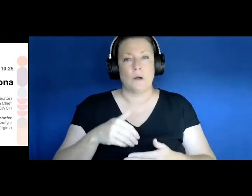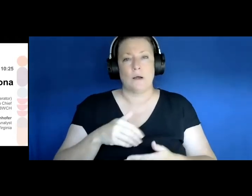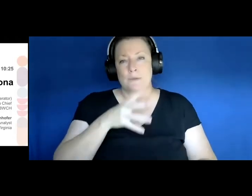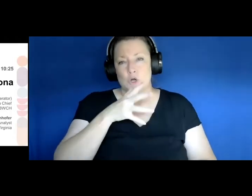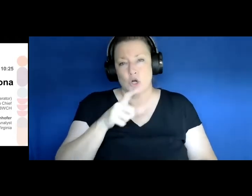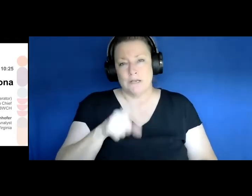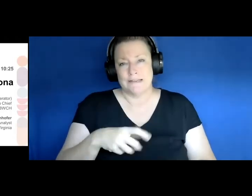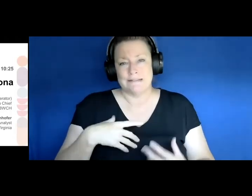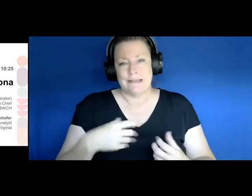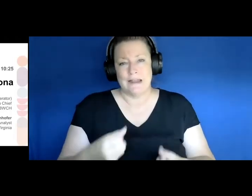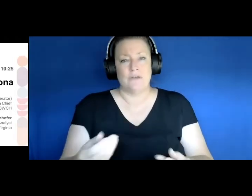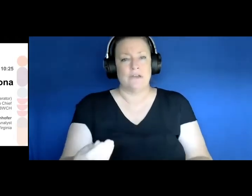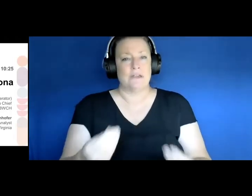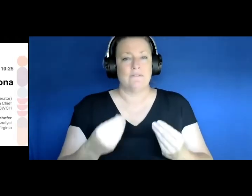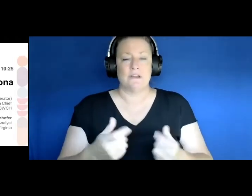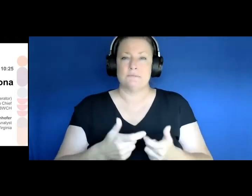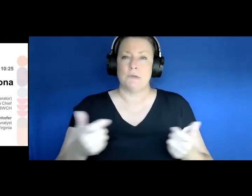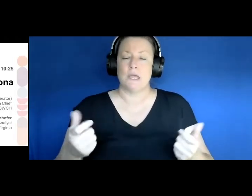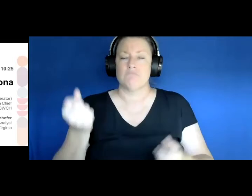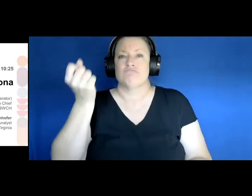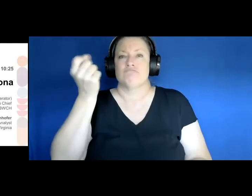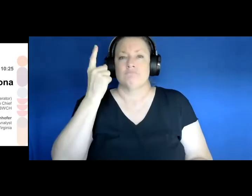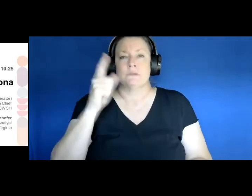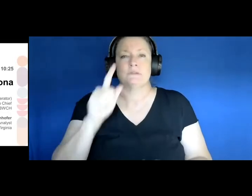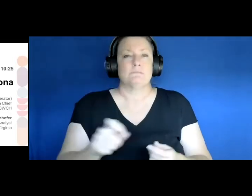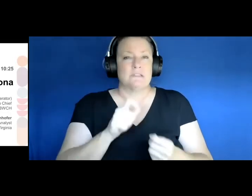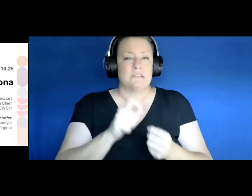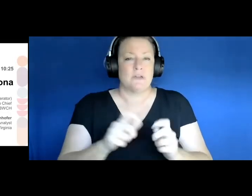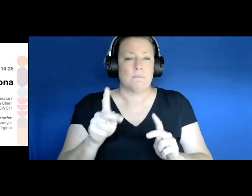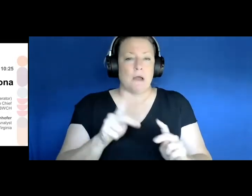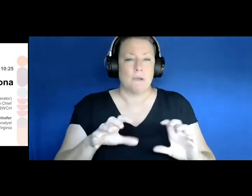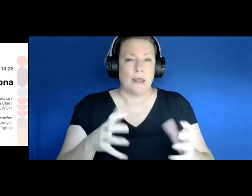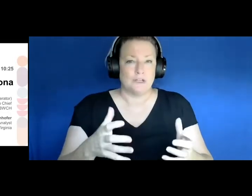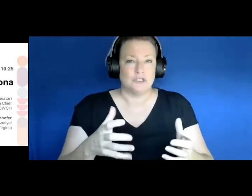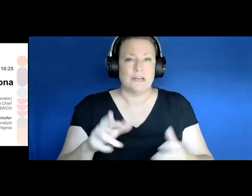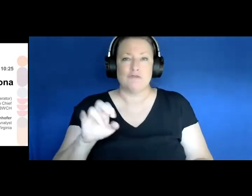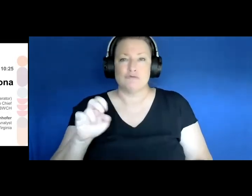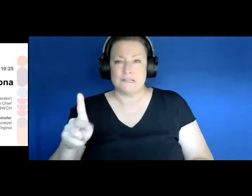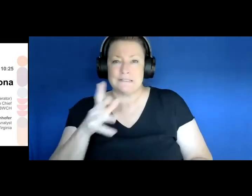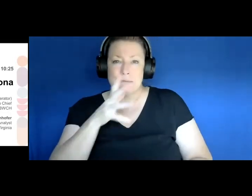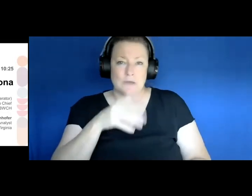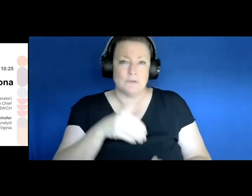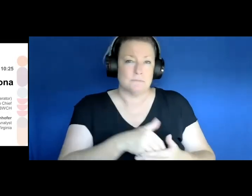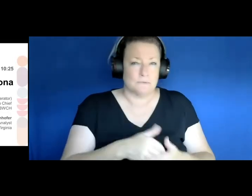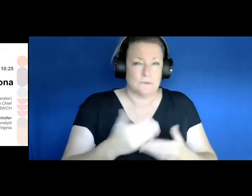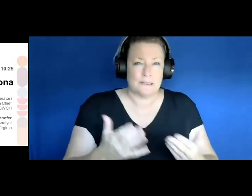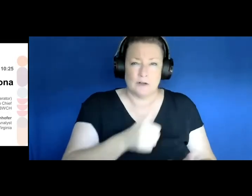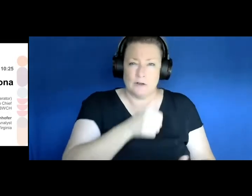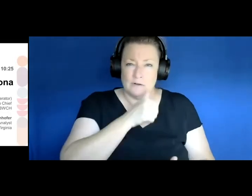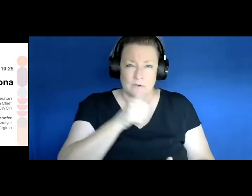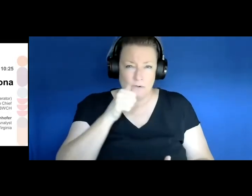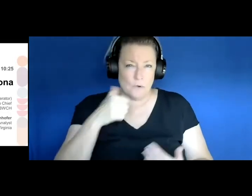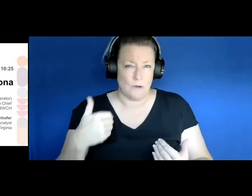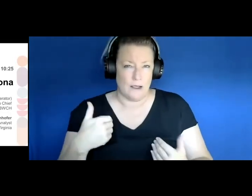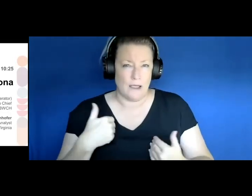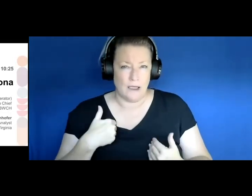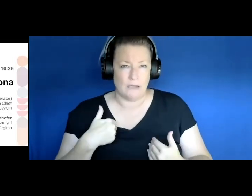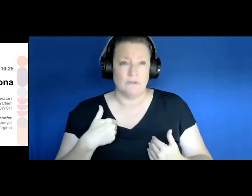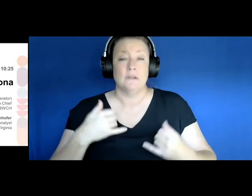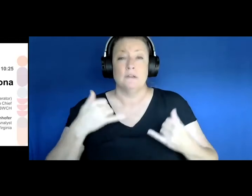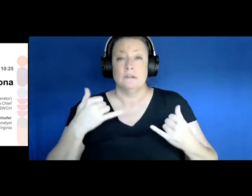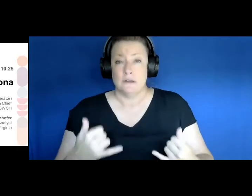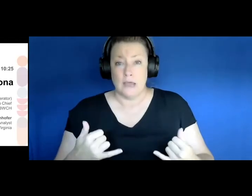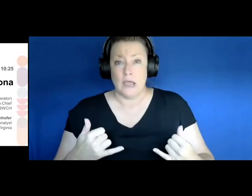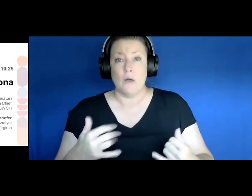tremendous insight into the particular populations and risks that mothers and infants in Arizona are experiencing. At this time, I'm excited to